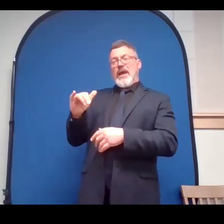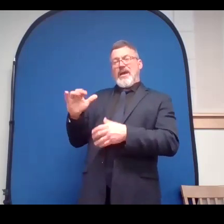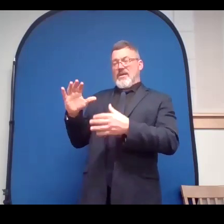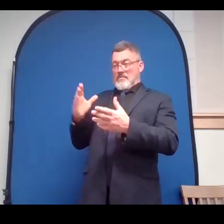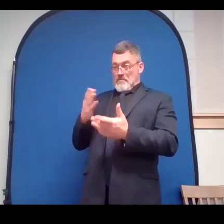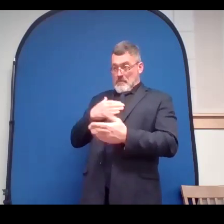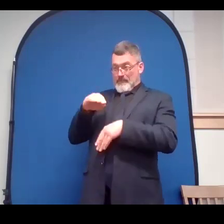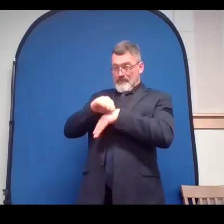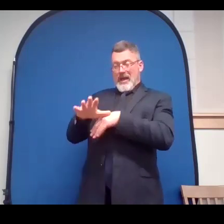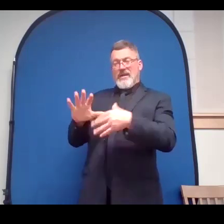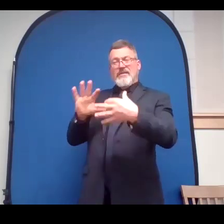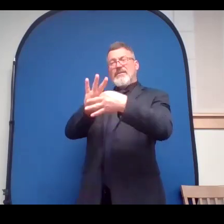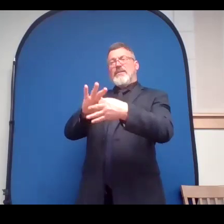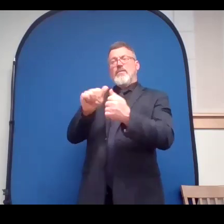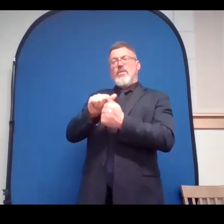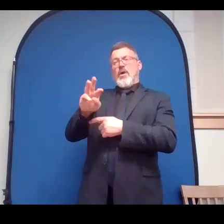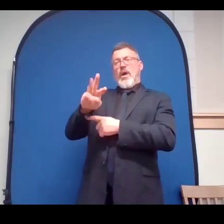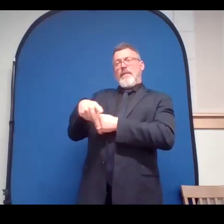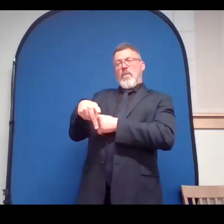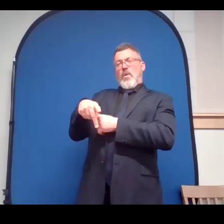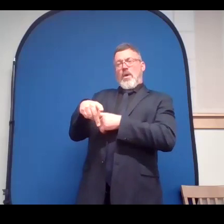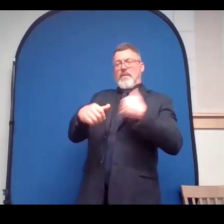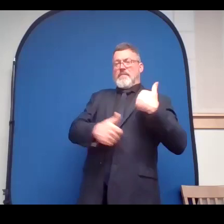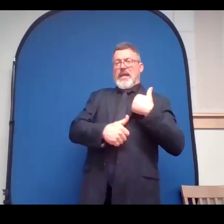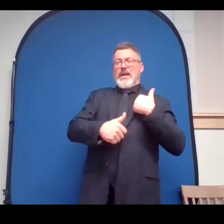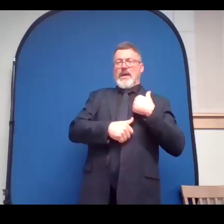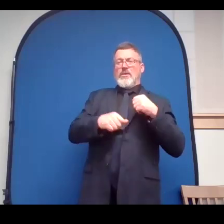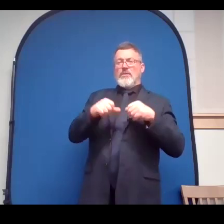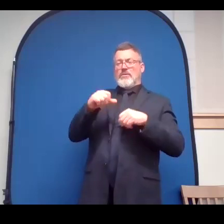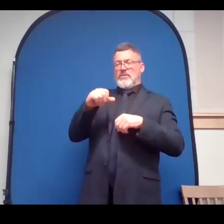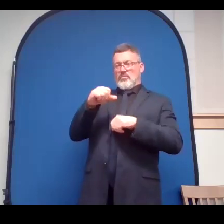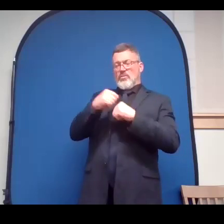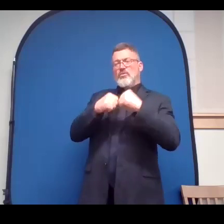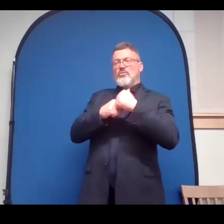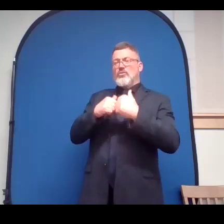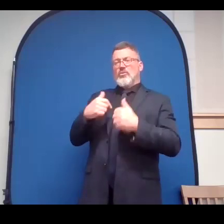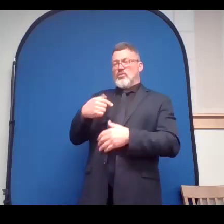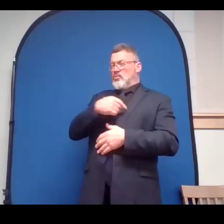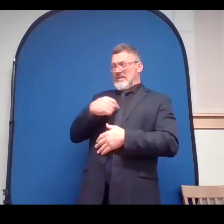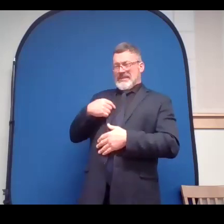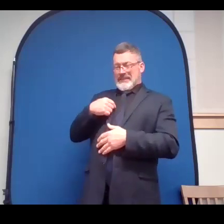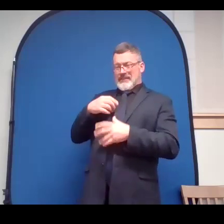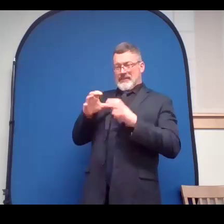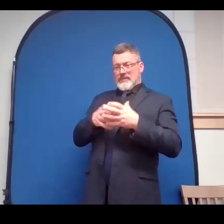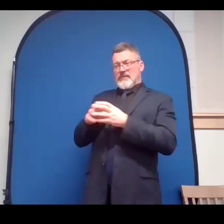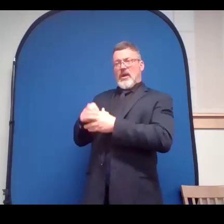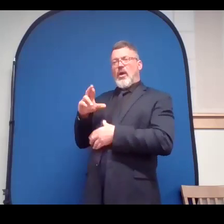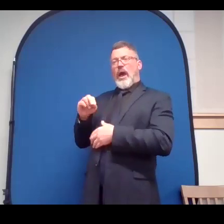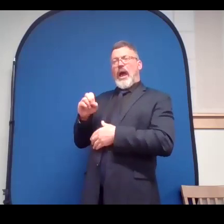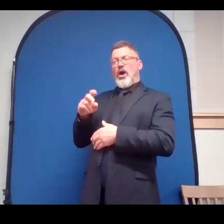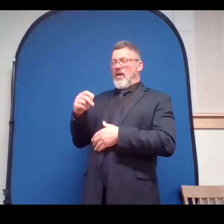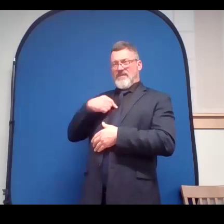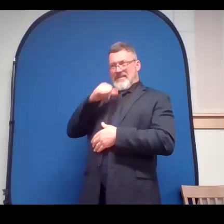The next is consider placement of service member in barracks for increased support and potentially reduced access to weapons. Did that apply